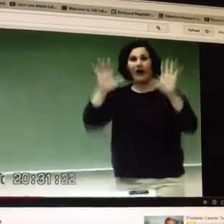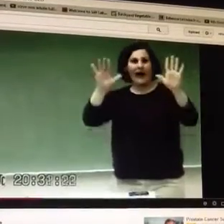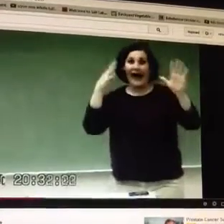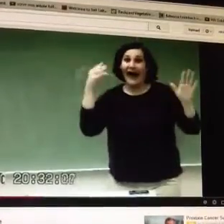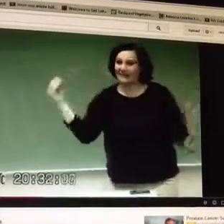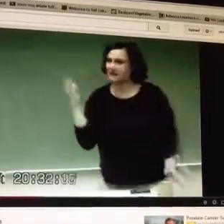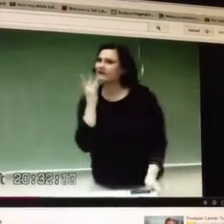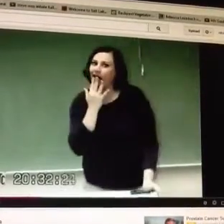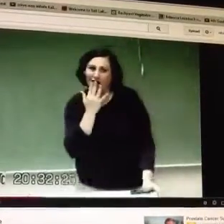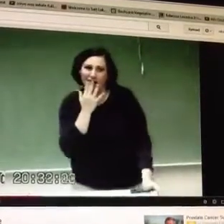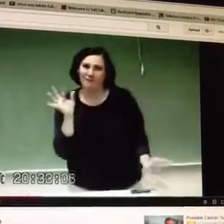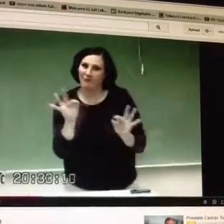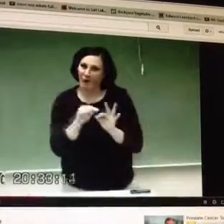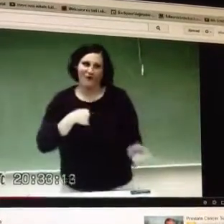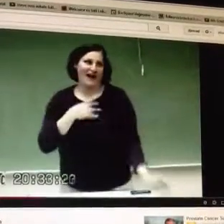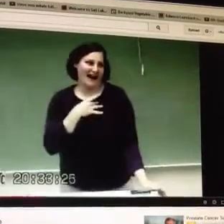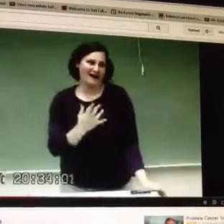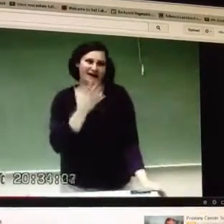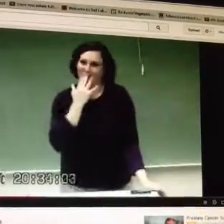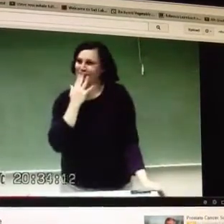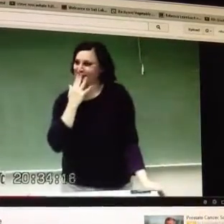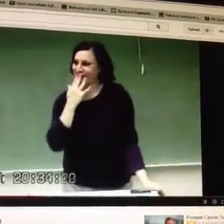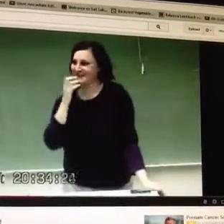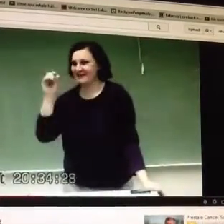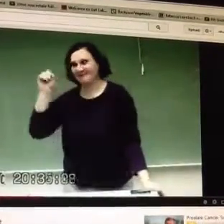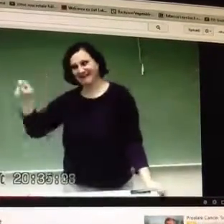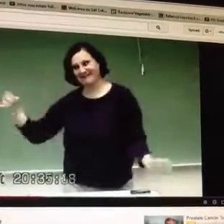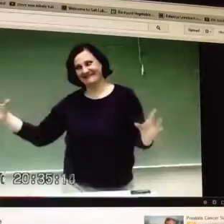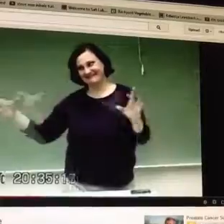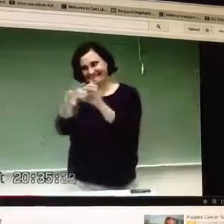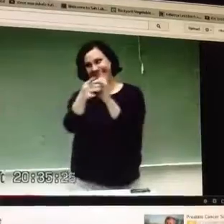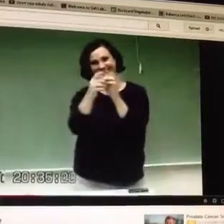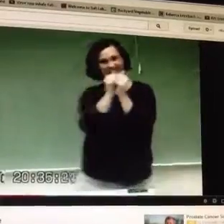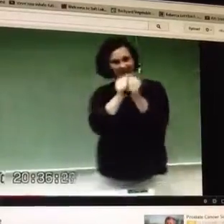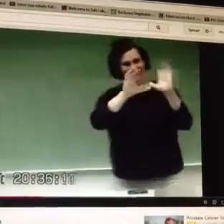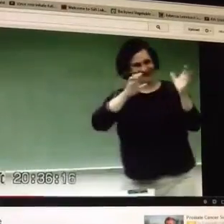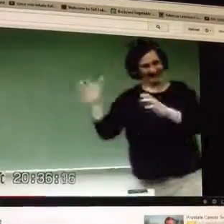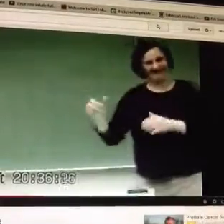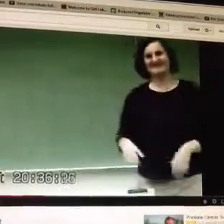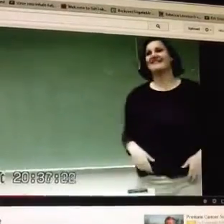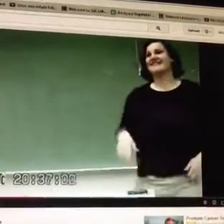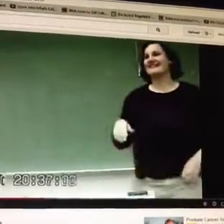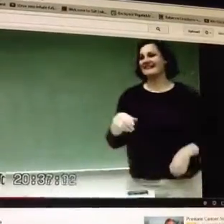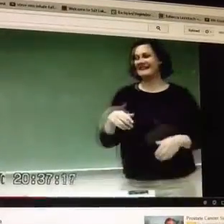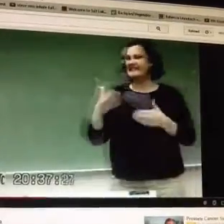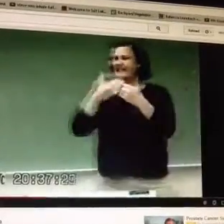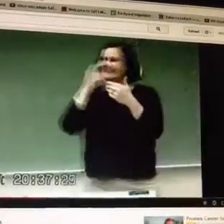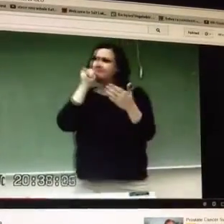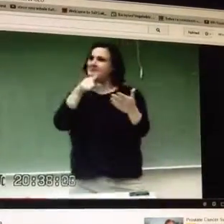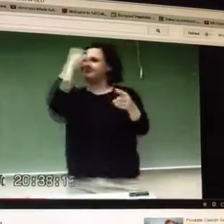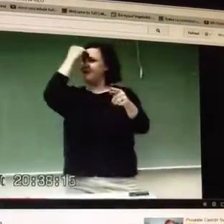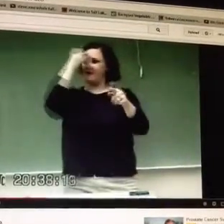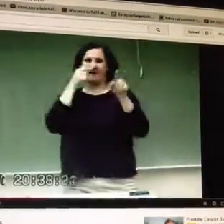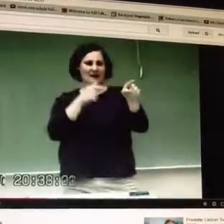Each category has a name, and they also have a color. So it's really important to connect